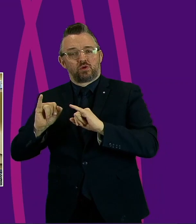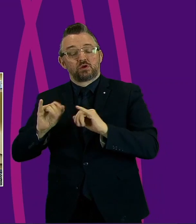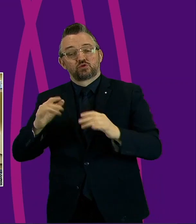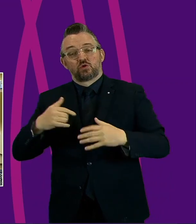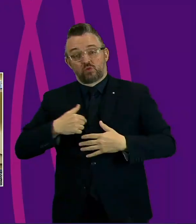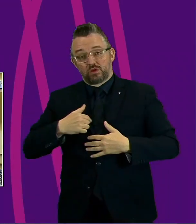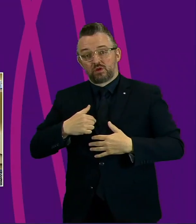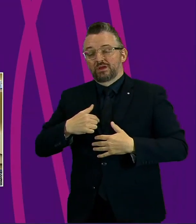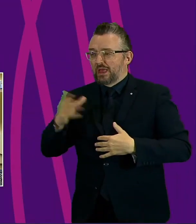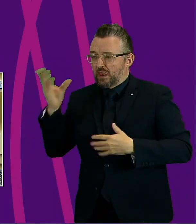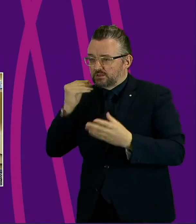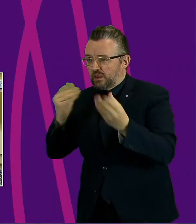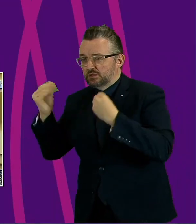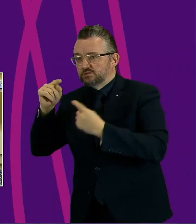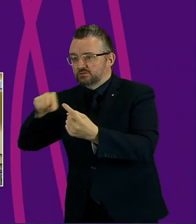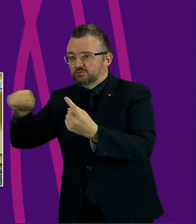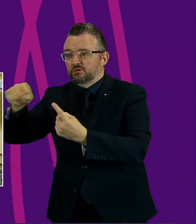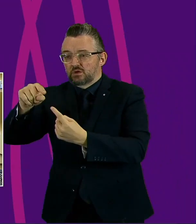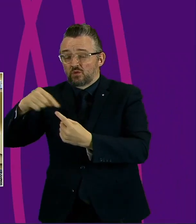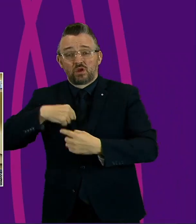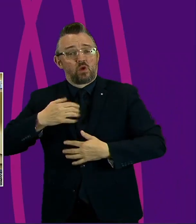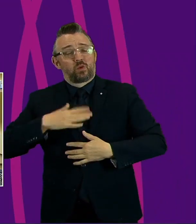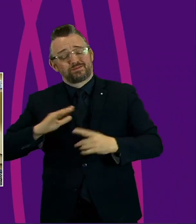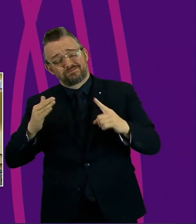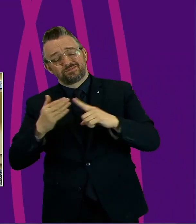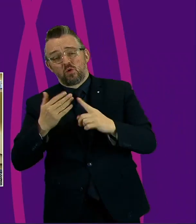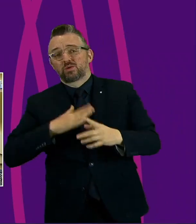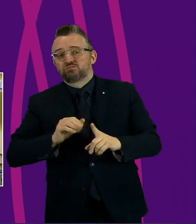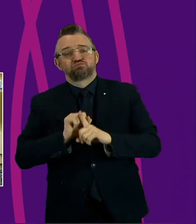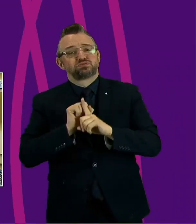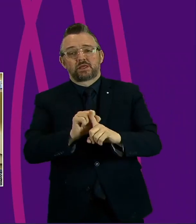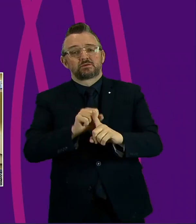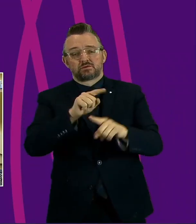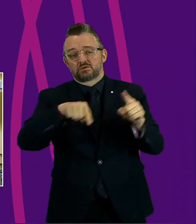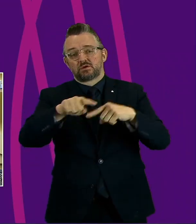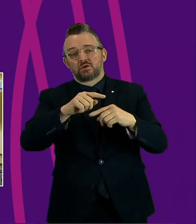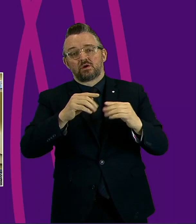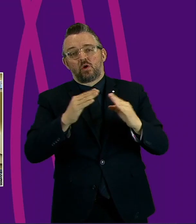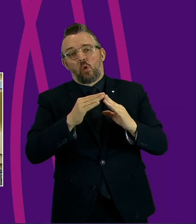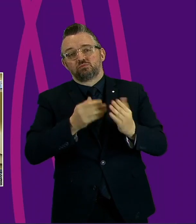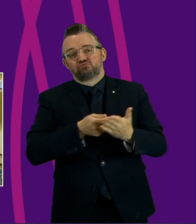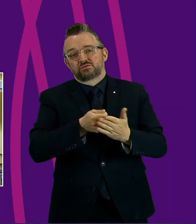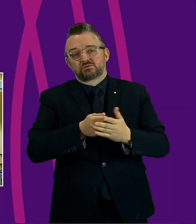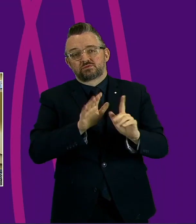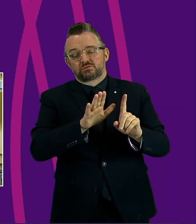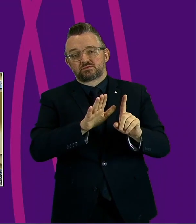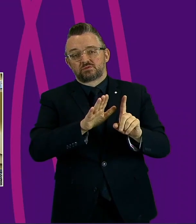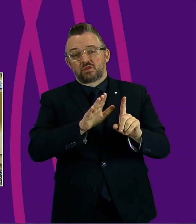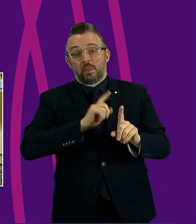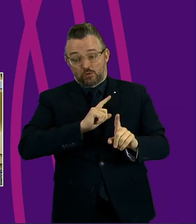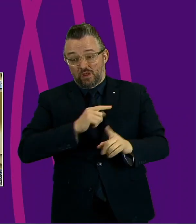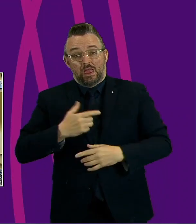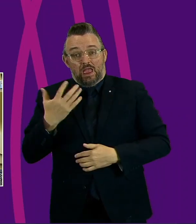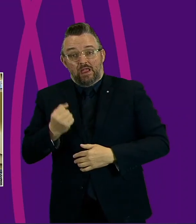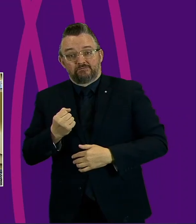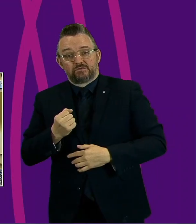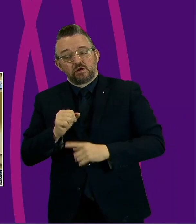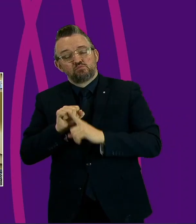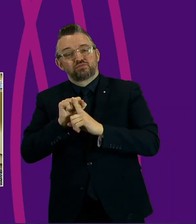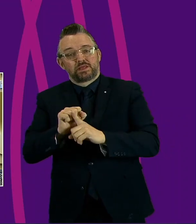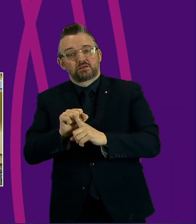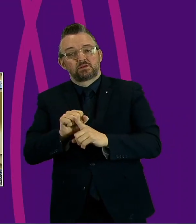we are all determined to protect tenants. That's why the Scottish Government has already put in place the protection against eviction for